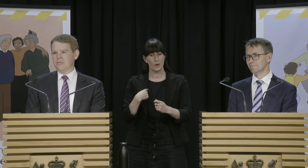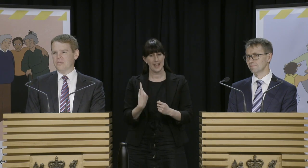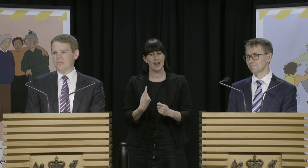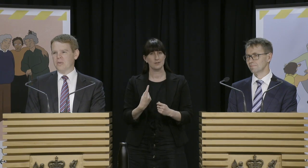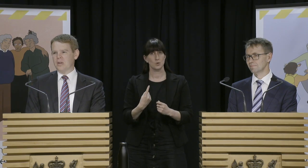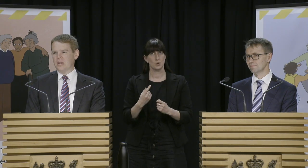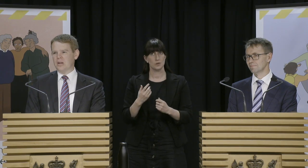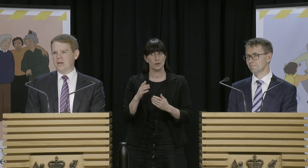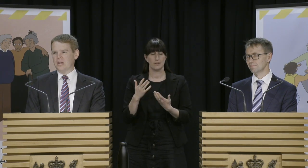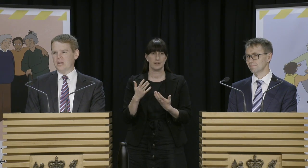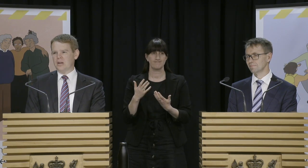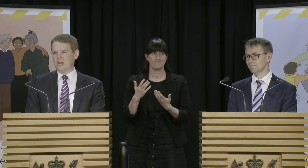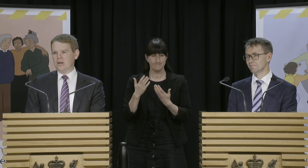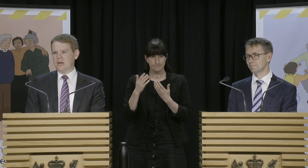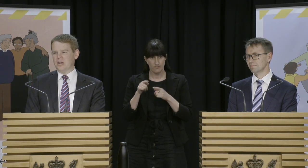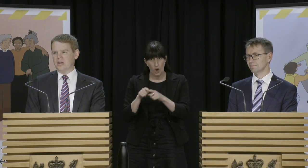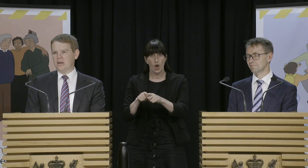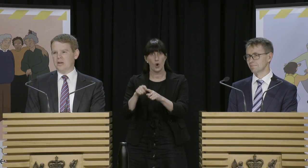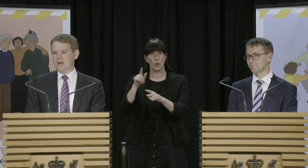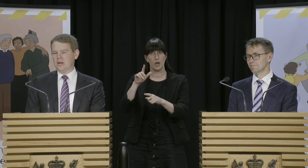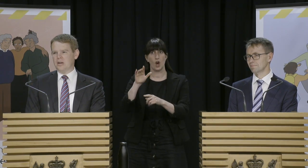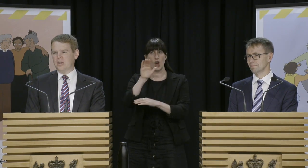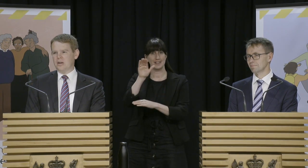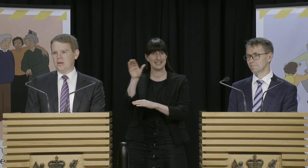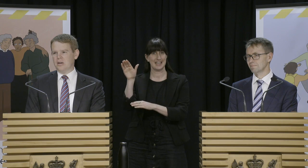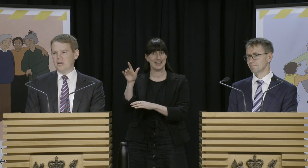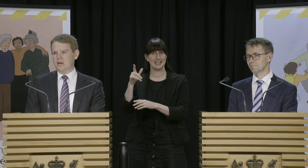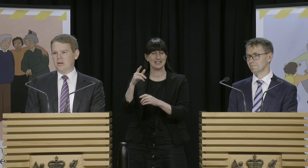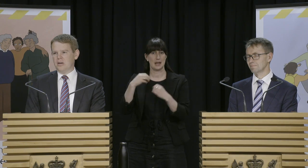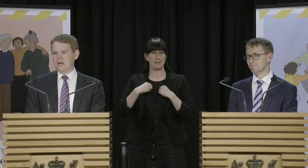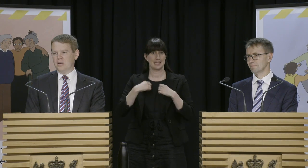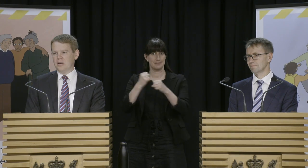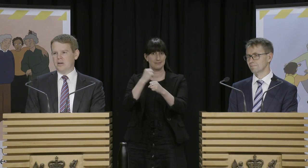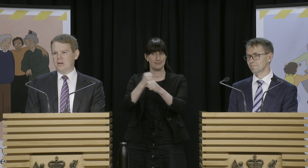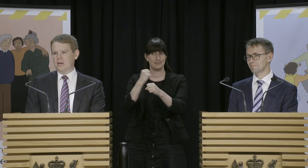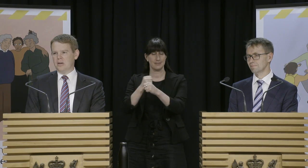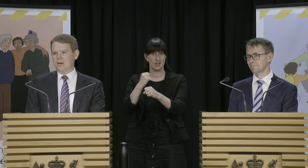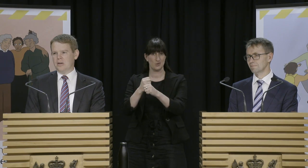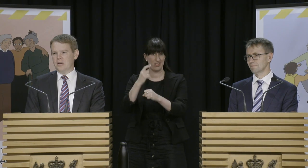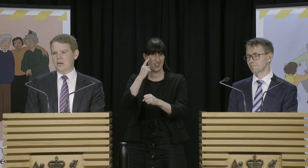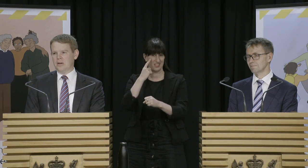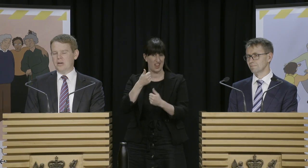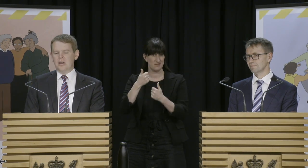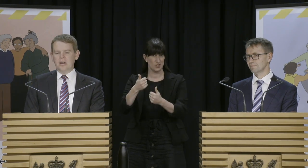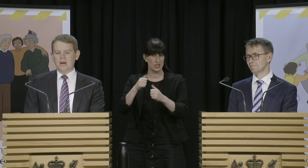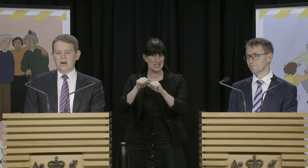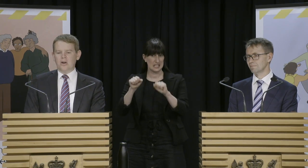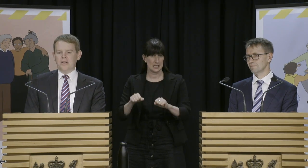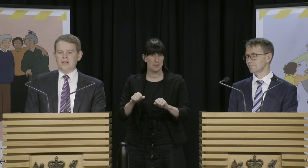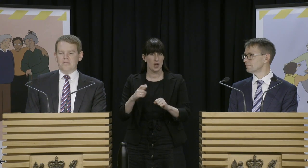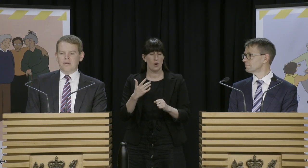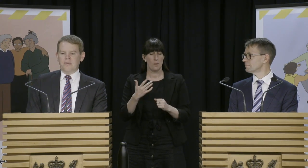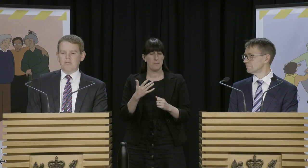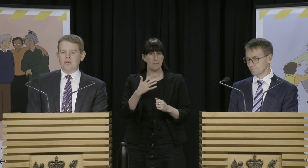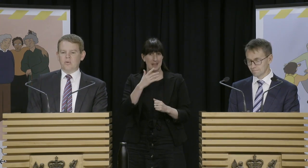international rates of production? And do you think things like the WTO IP waiver could assist the New Zealand situation? Well,